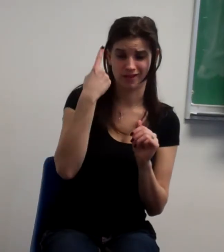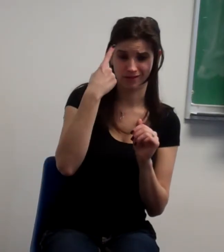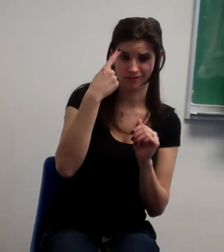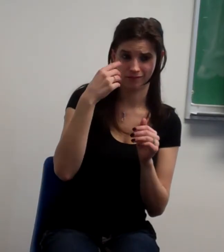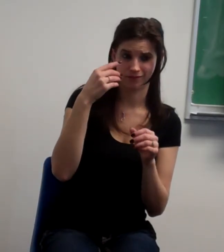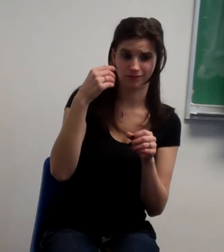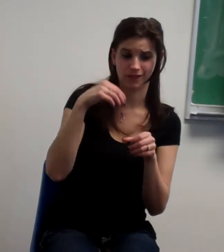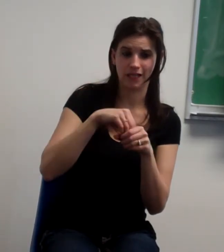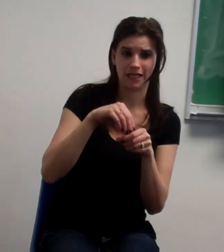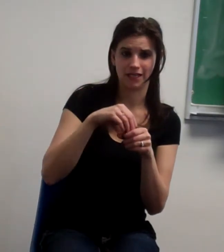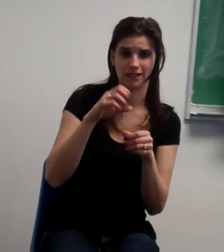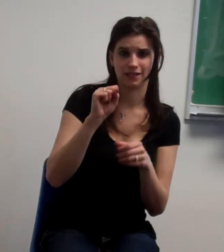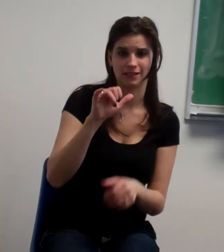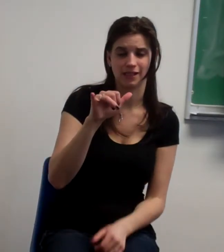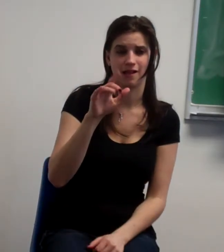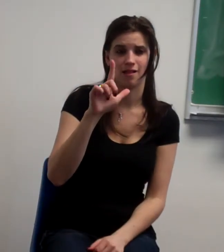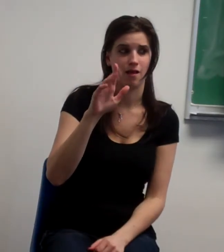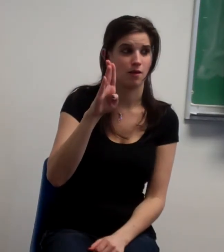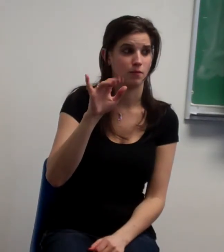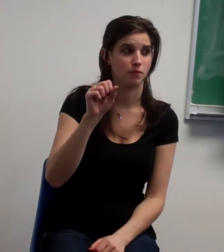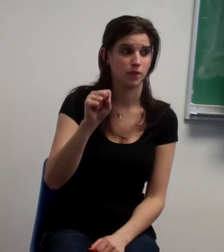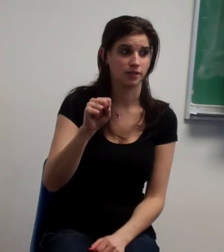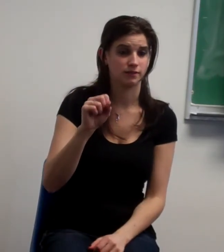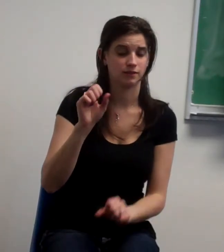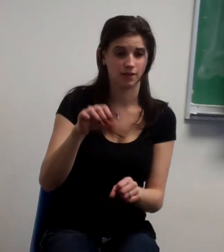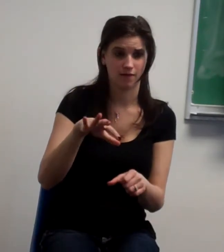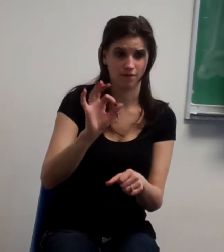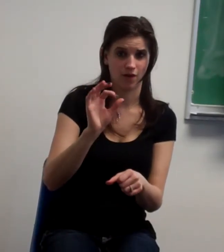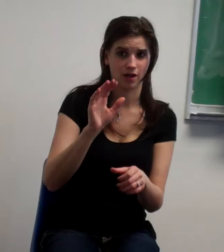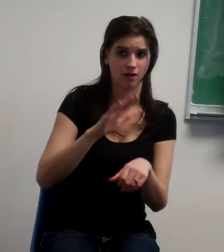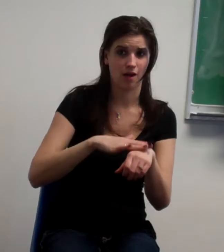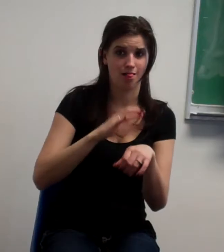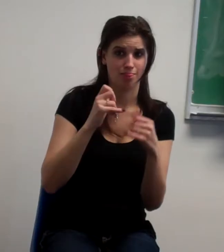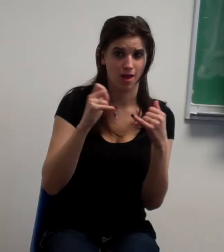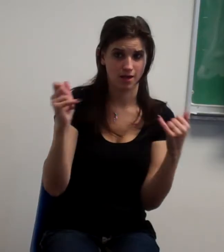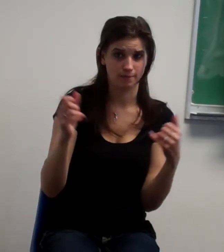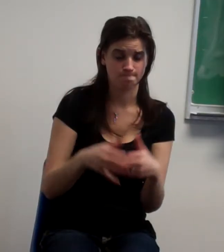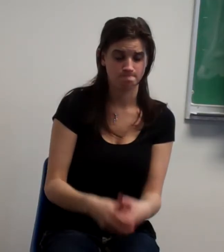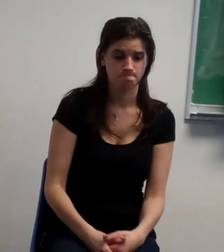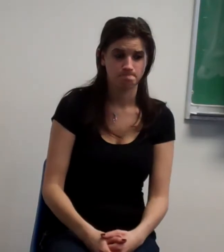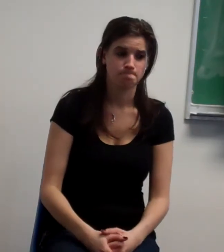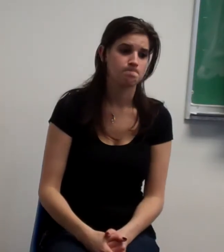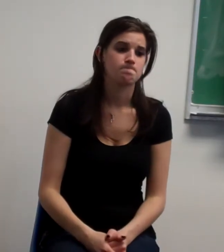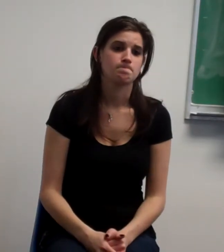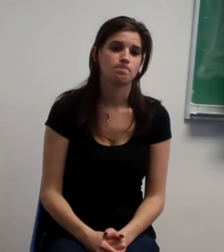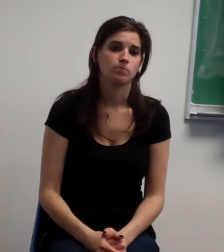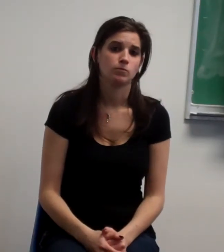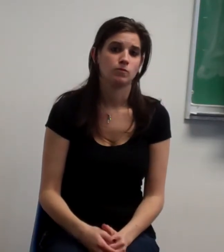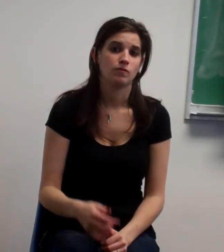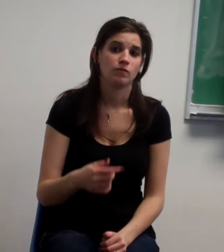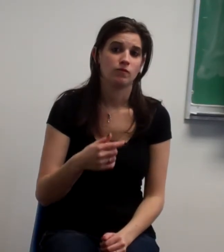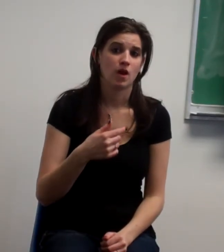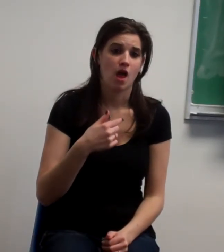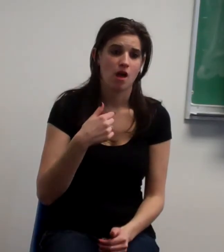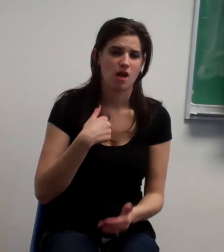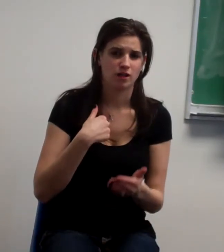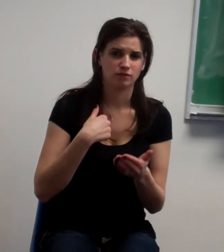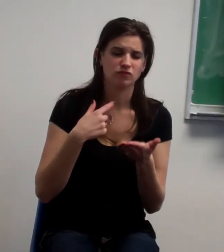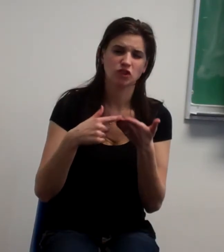with it if you haven't looked at it in a while. Only things I'll talk about via the project. I'll speak to the project next week, probably quite a bit. But